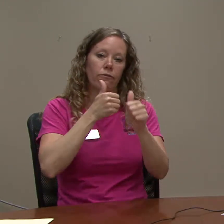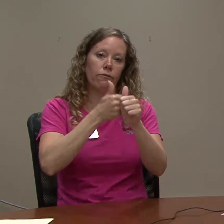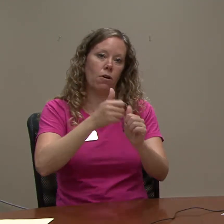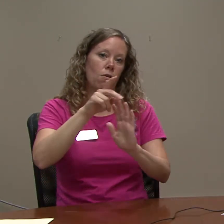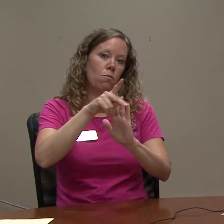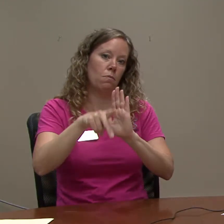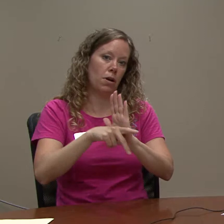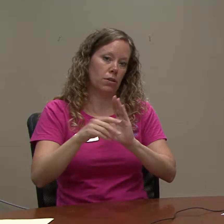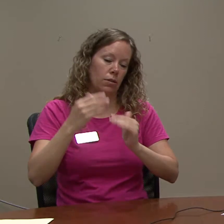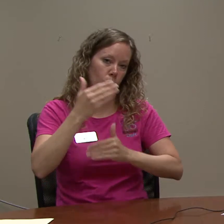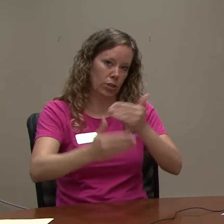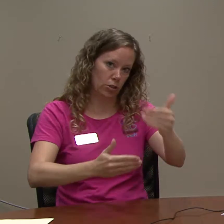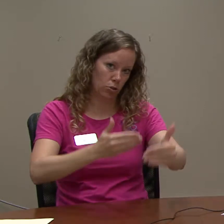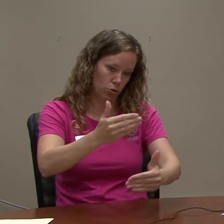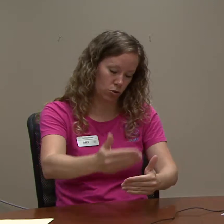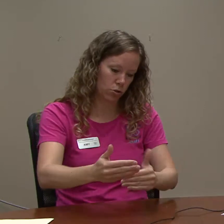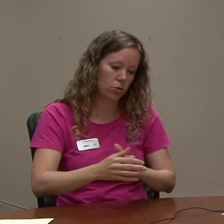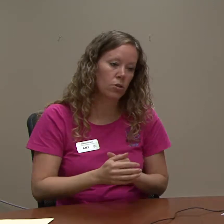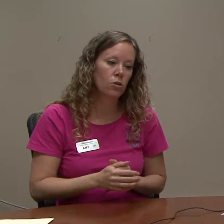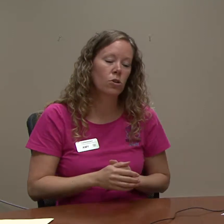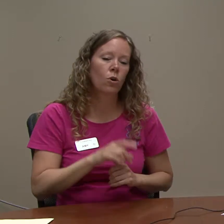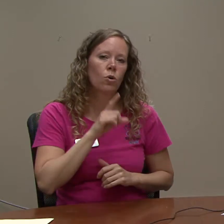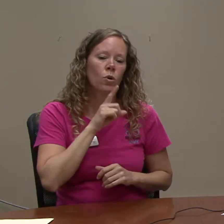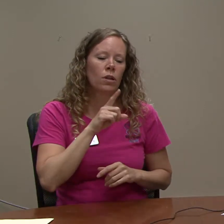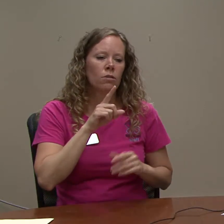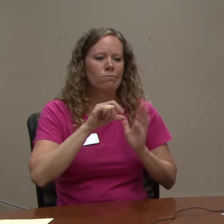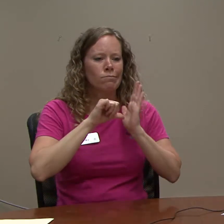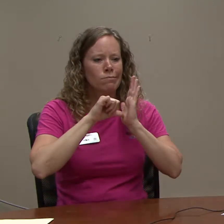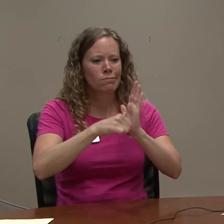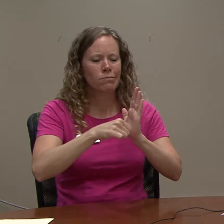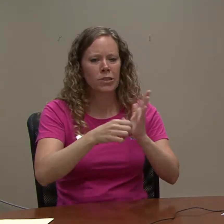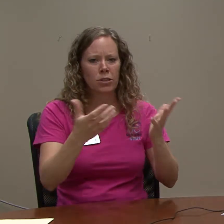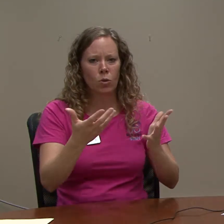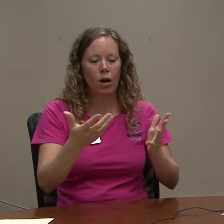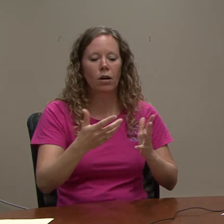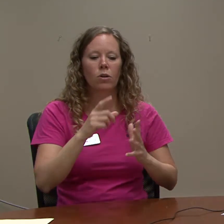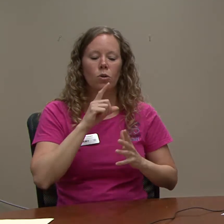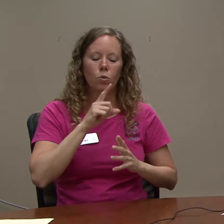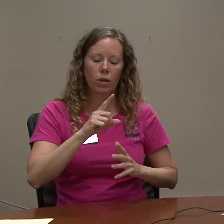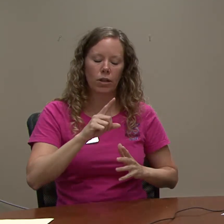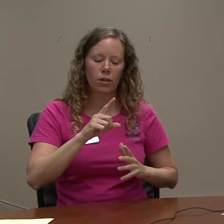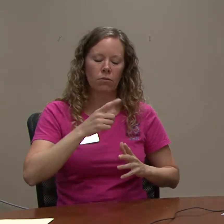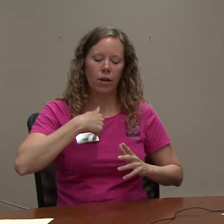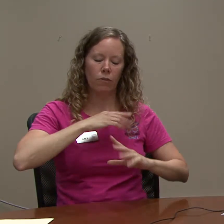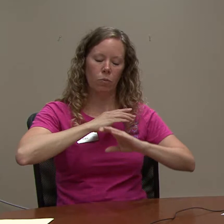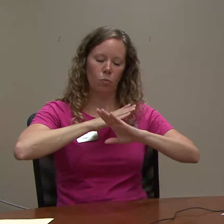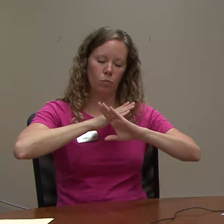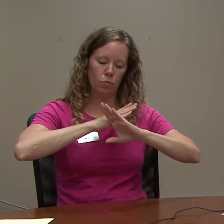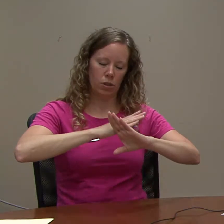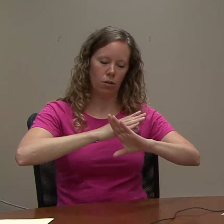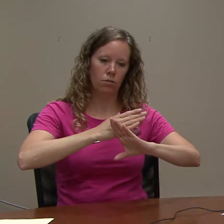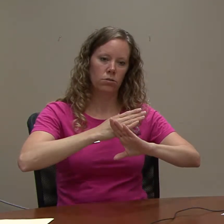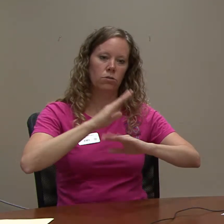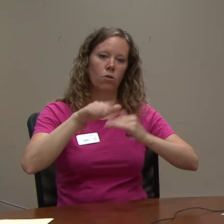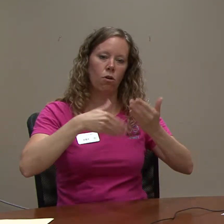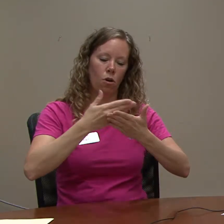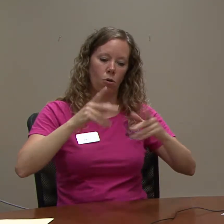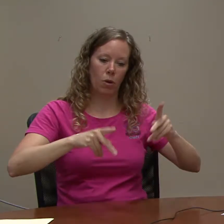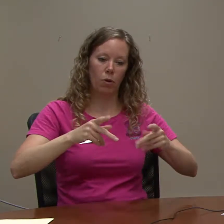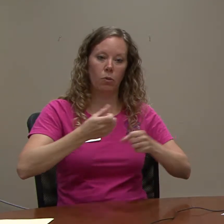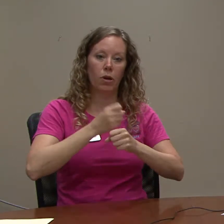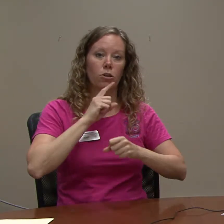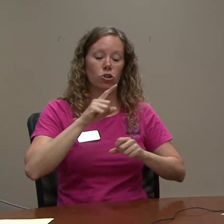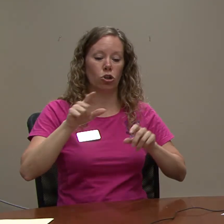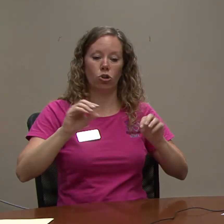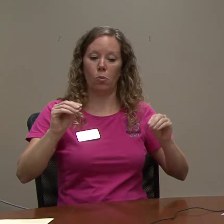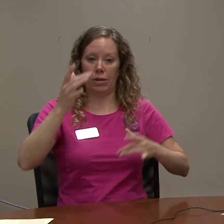procedures as outlined below. So basically that's just saying we all have to do our part to make sure that the virus doesn't get into